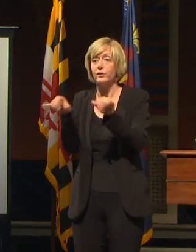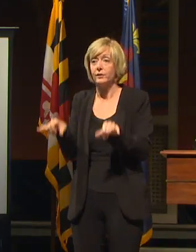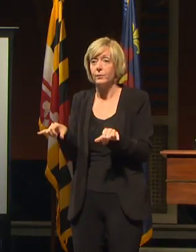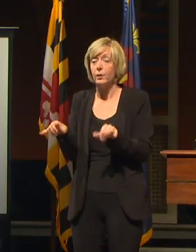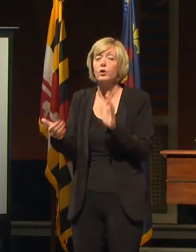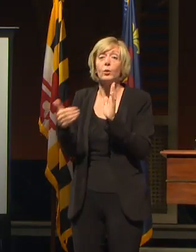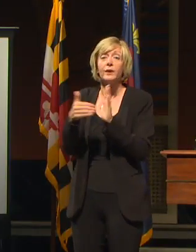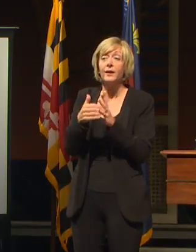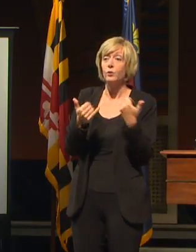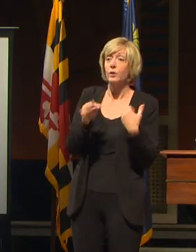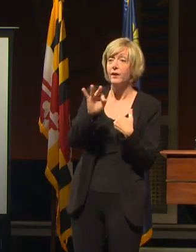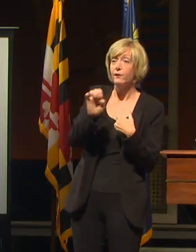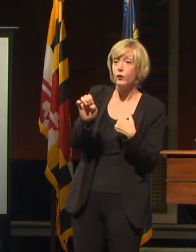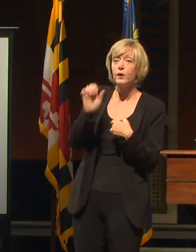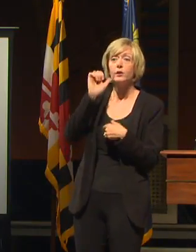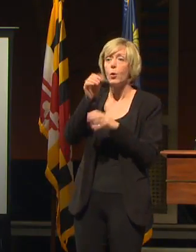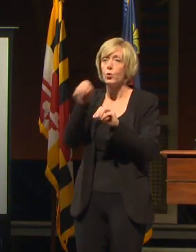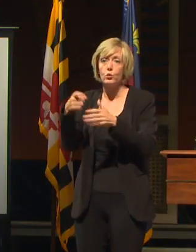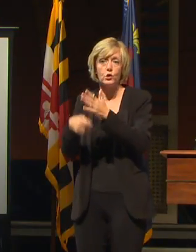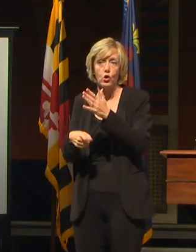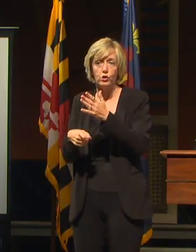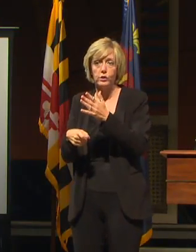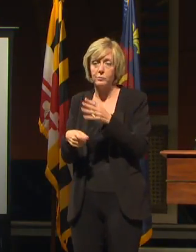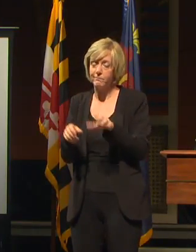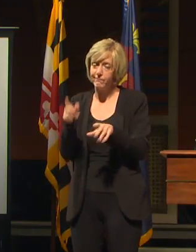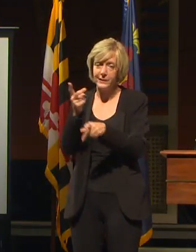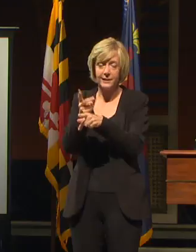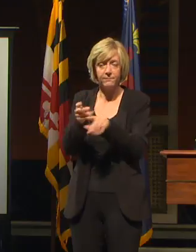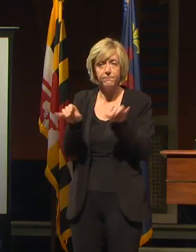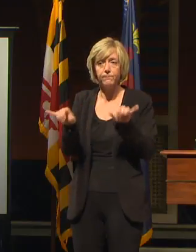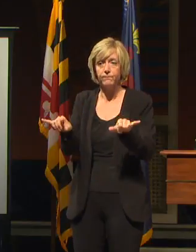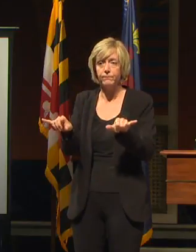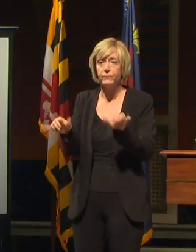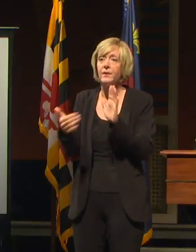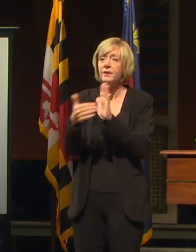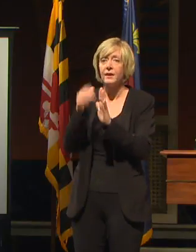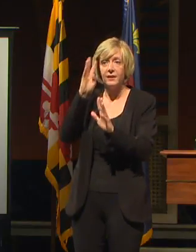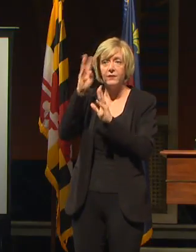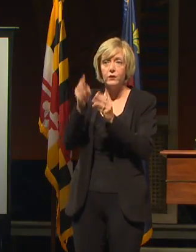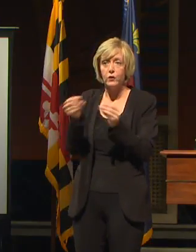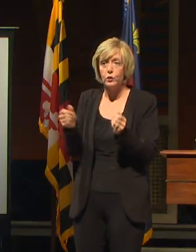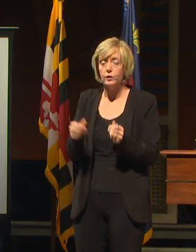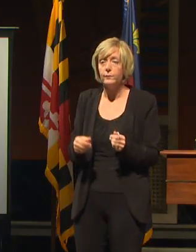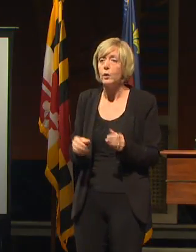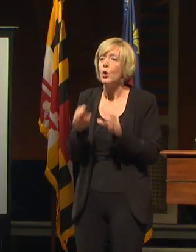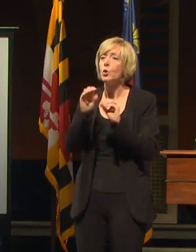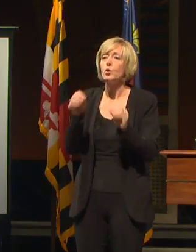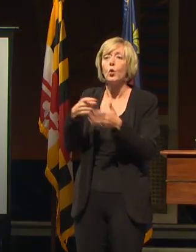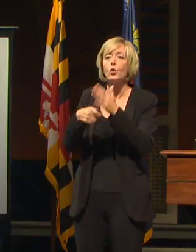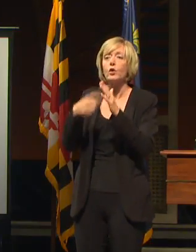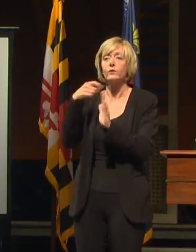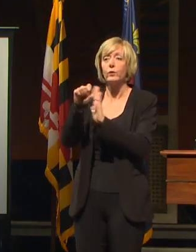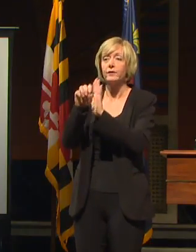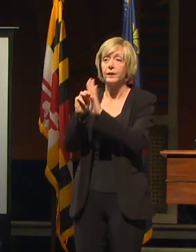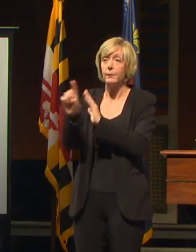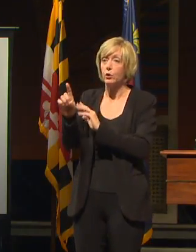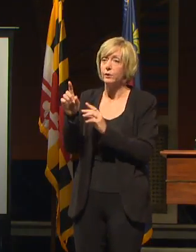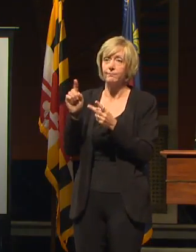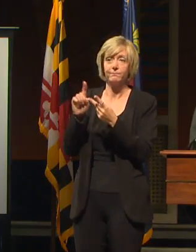today is free tomorrow. We're really looking for those innovative solutions. No net cost to the state.